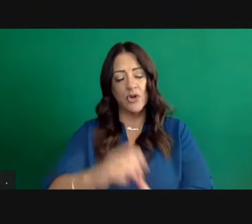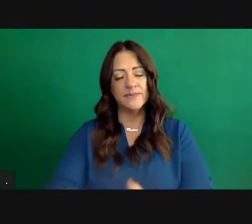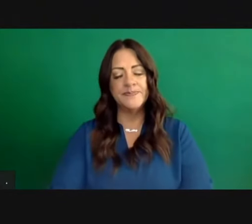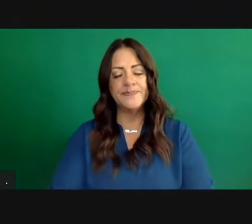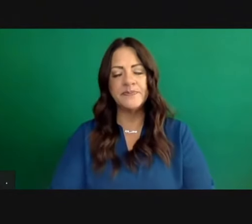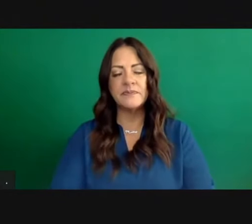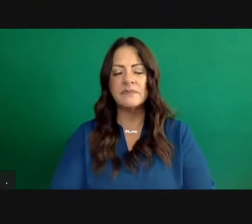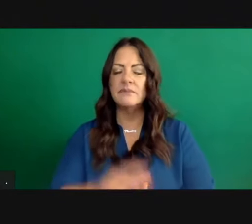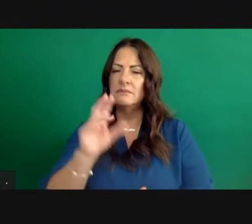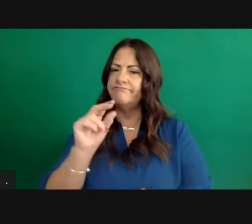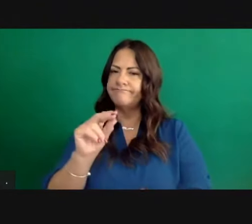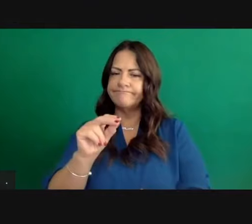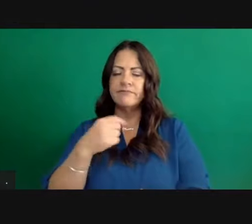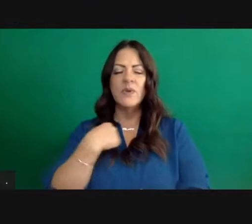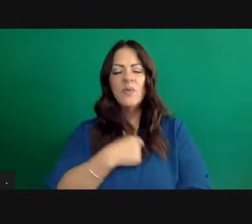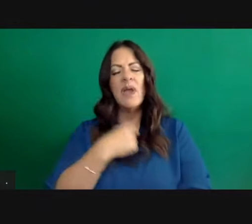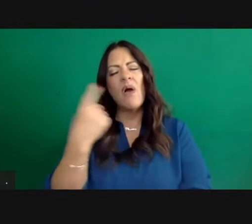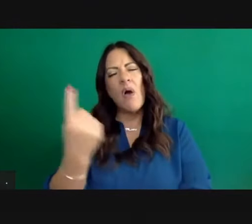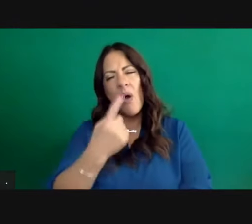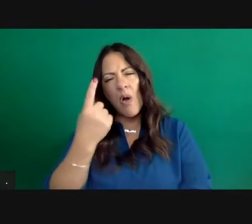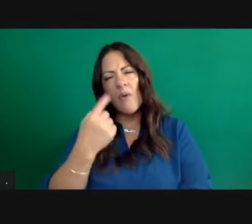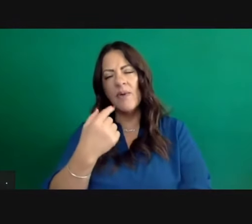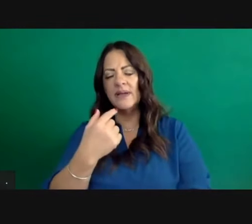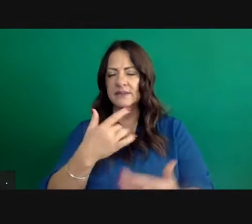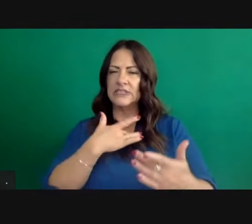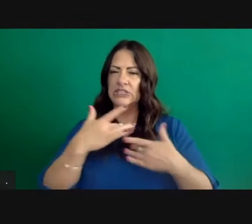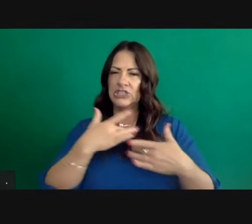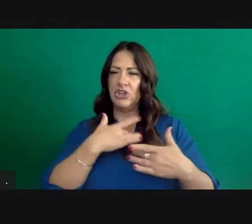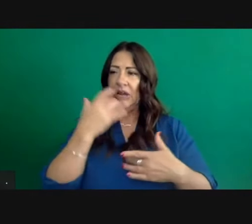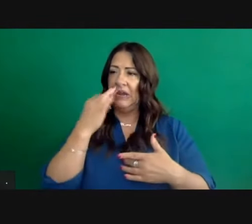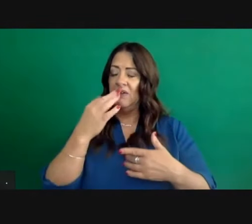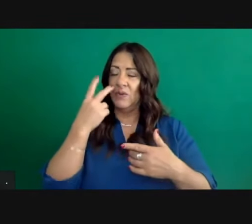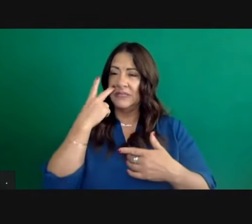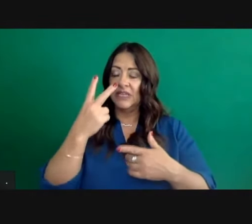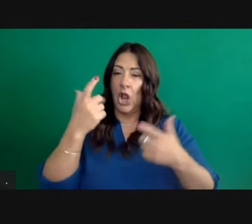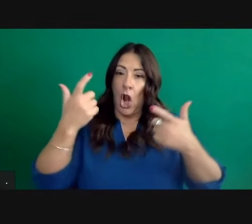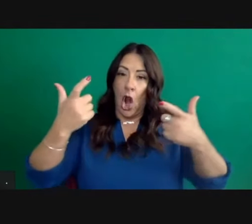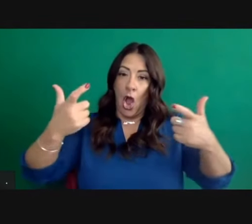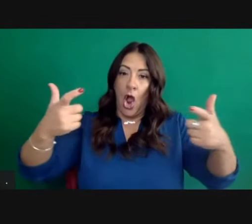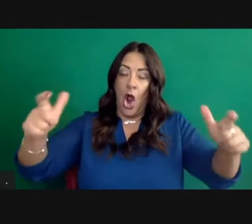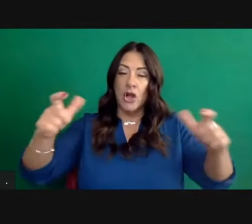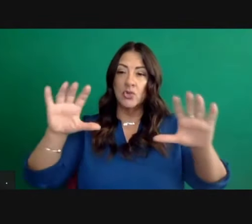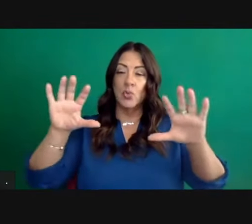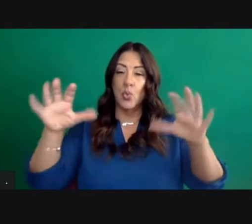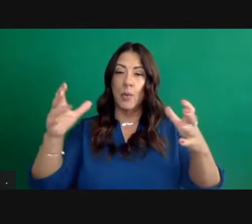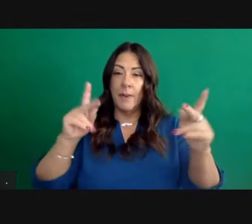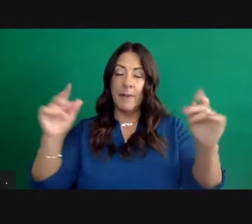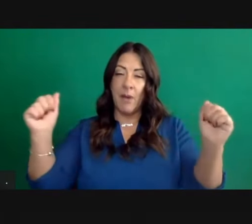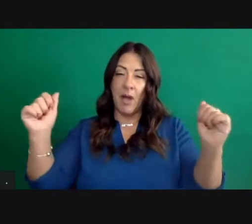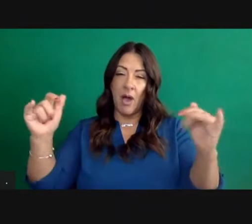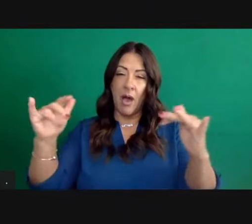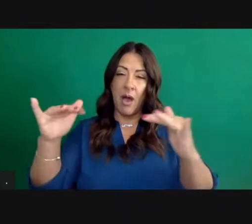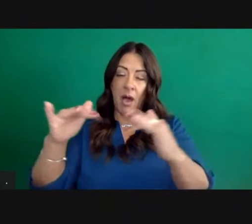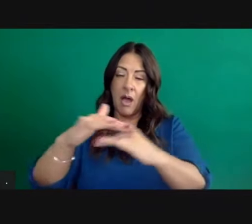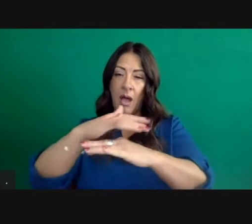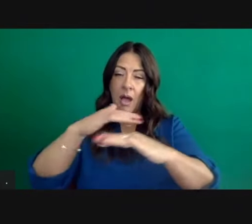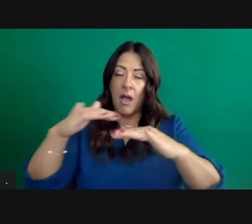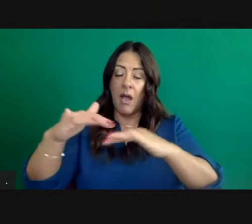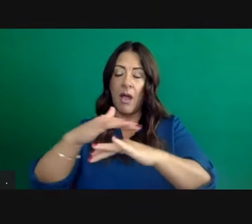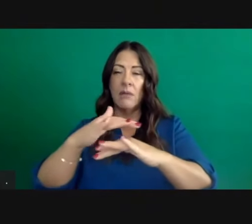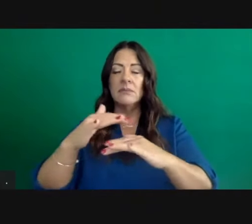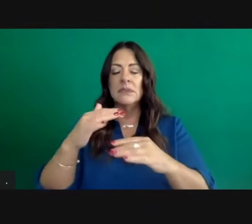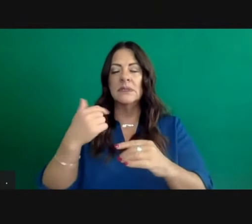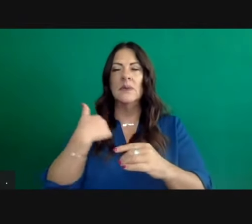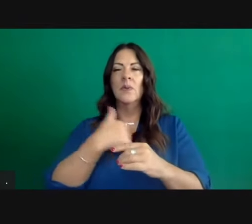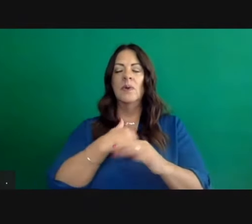we have random large-scale mixing. I think we have tried and continue to provide ways to